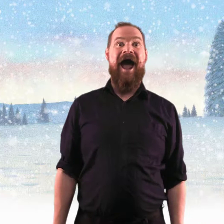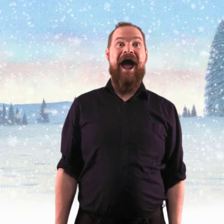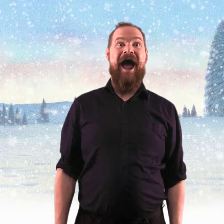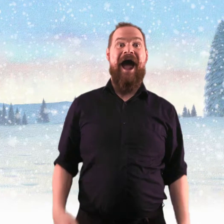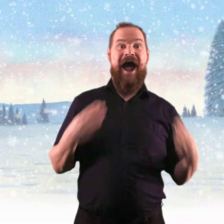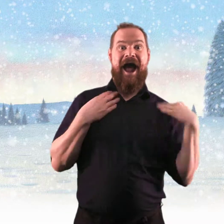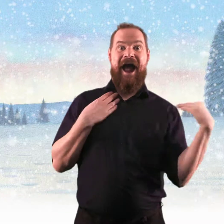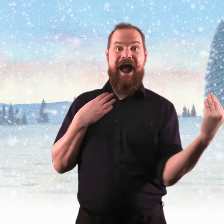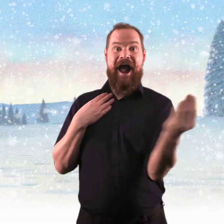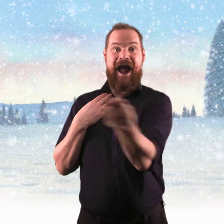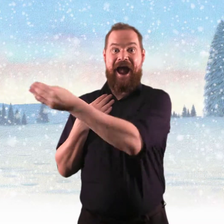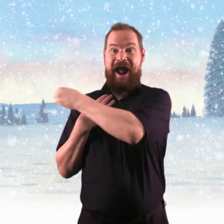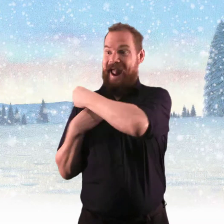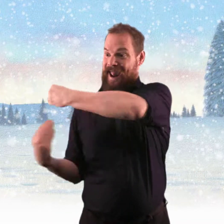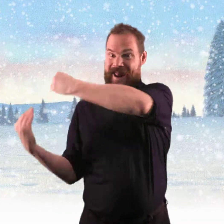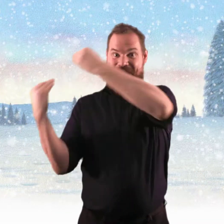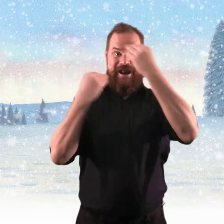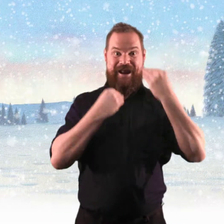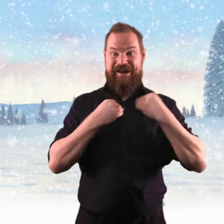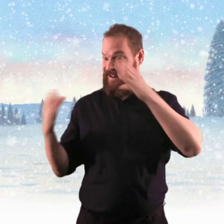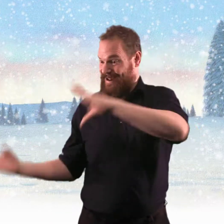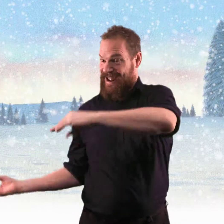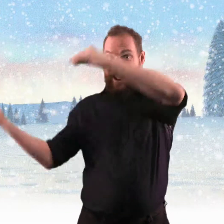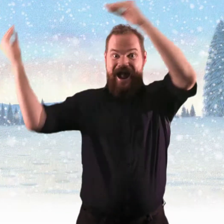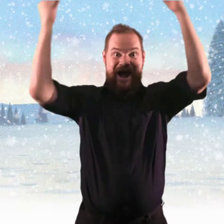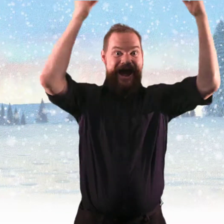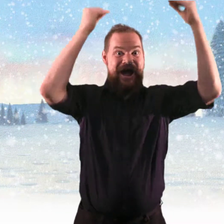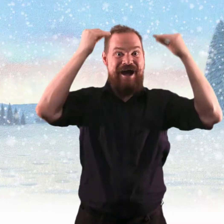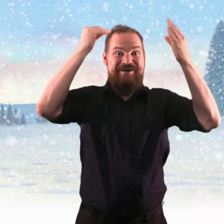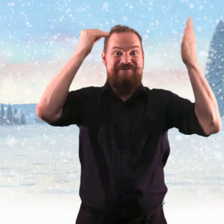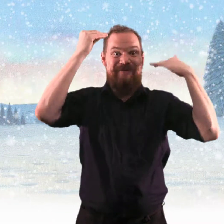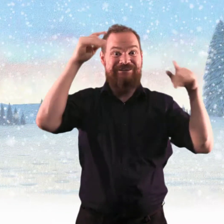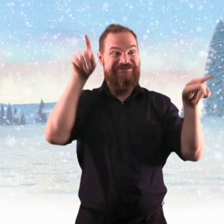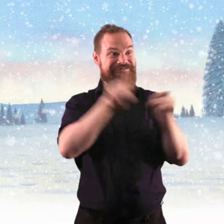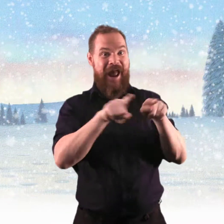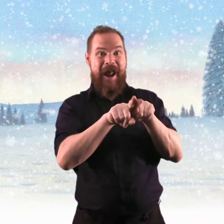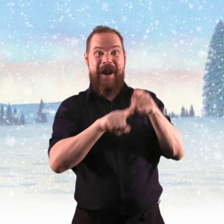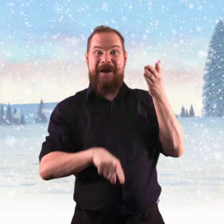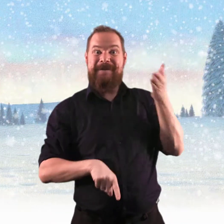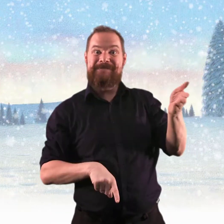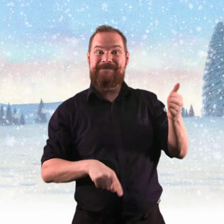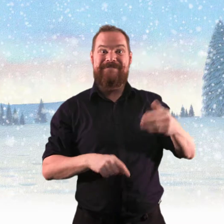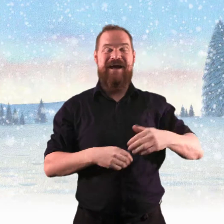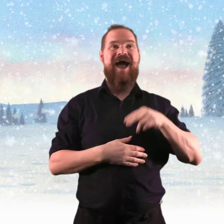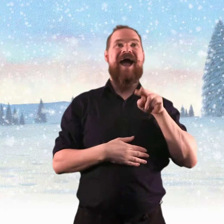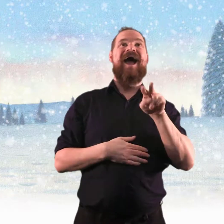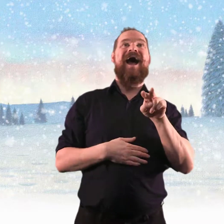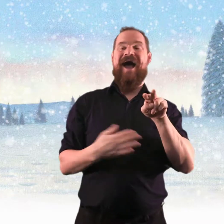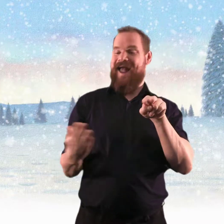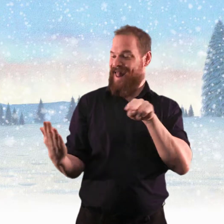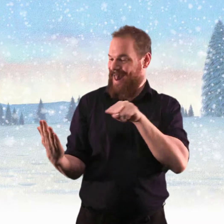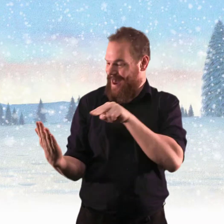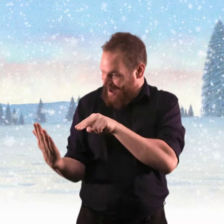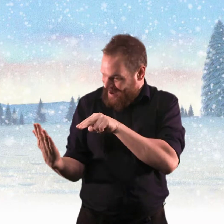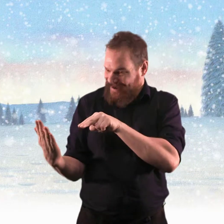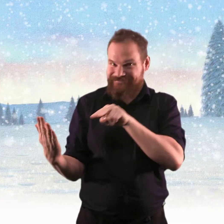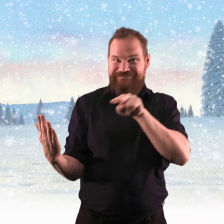He wrapped the green scarf round the snowman's neck and plonked the floppy hat on his head. He was perfect, just the same